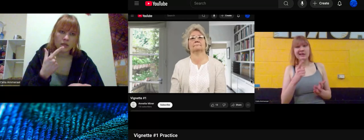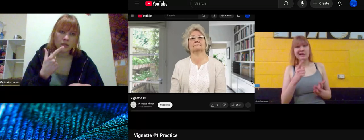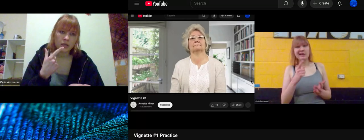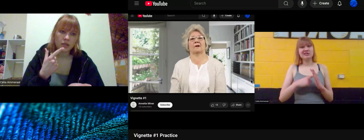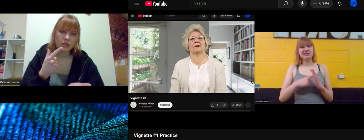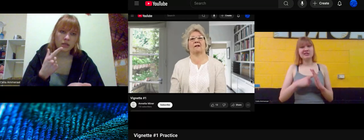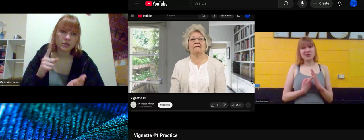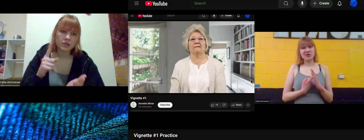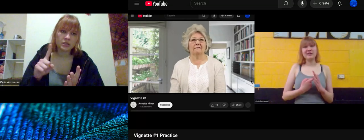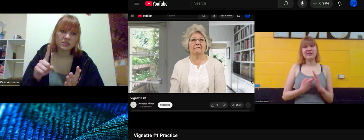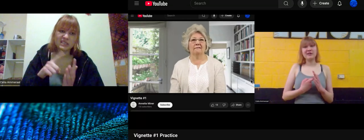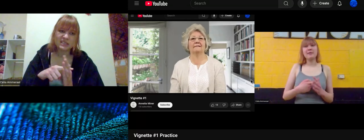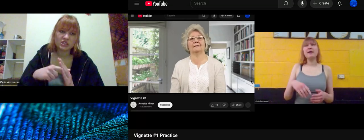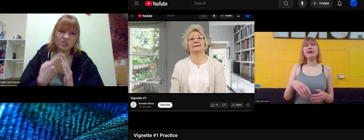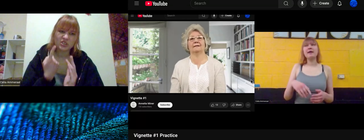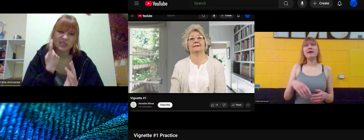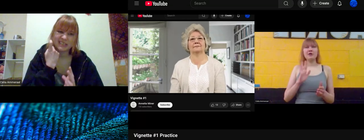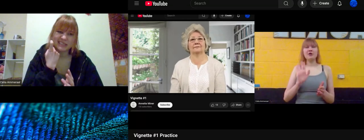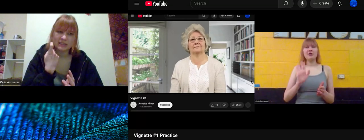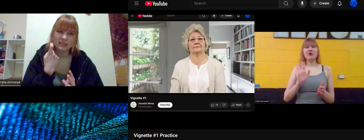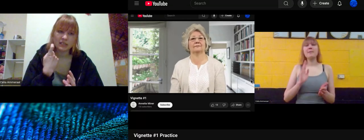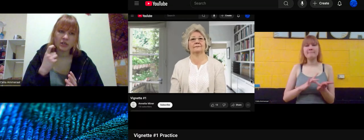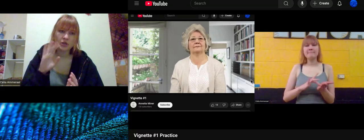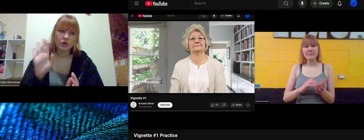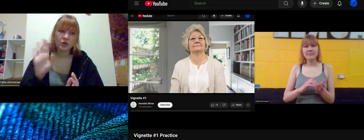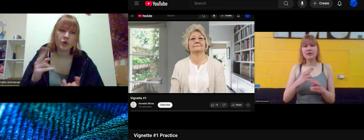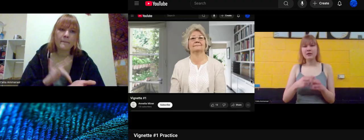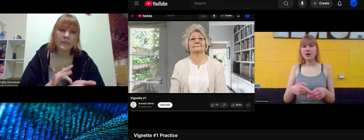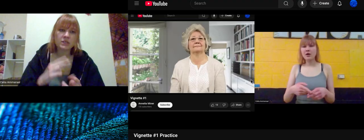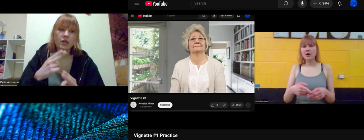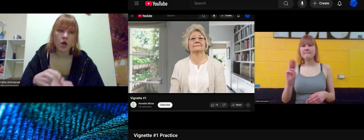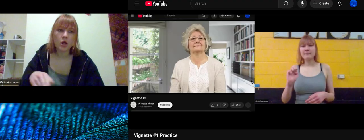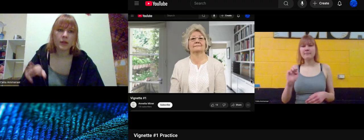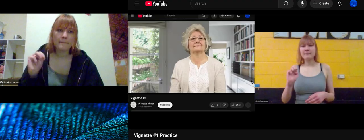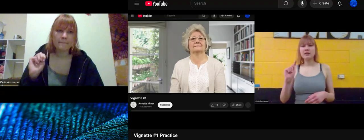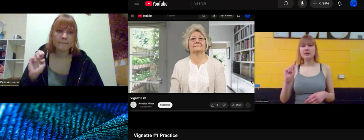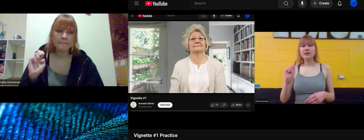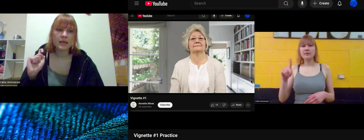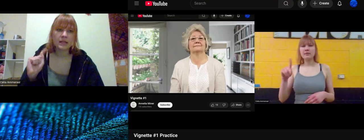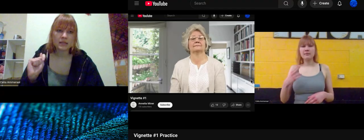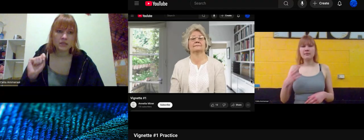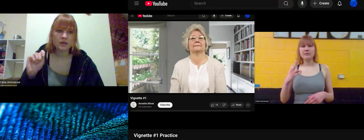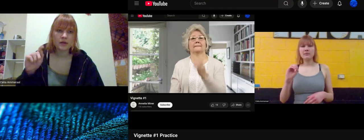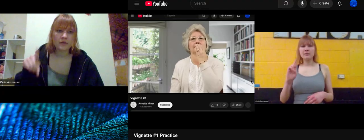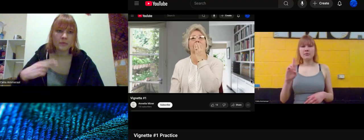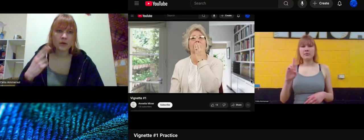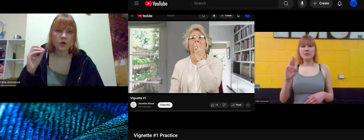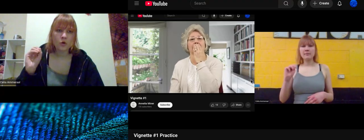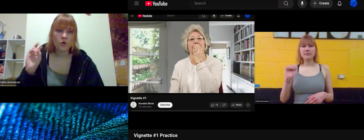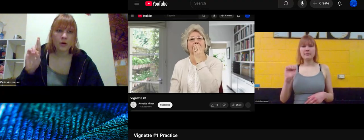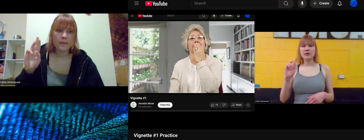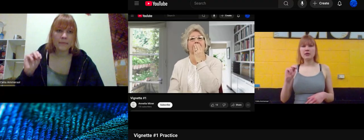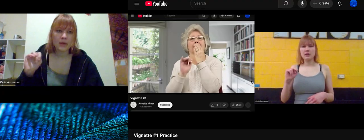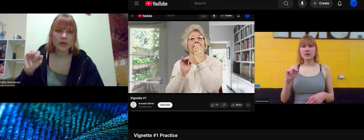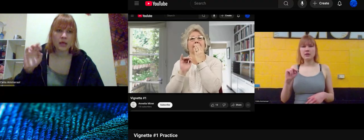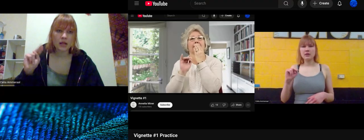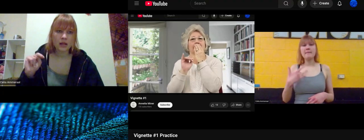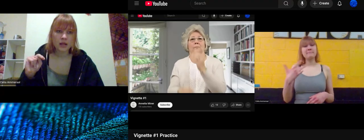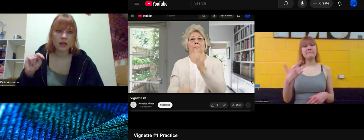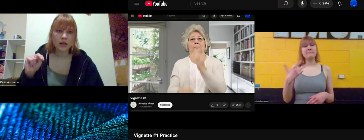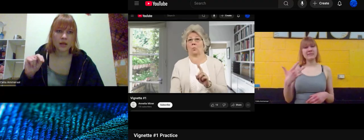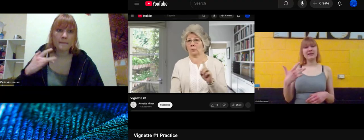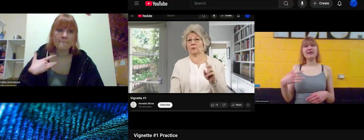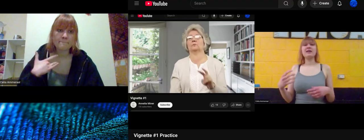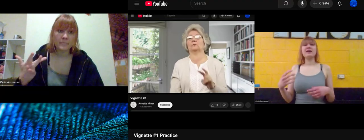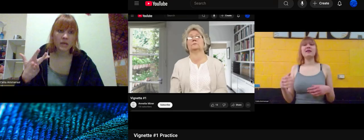here, metformin. And normally those side effects go away within 1 or 2 weeks. If the side